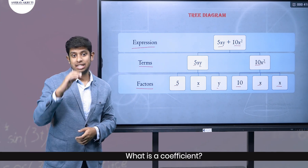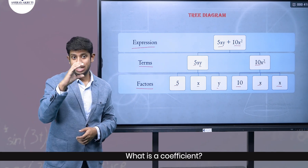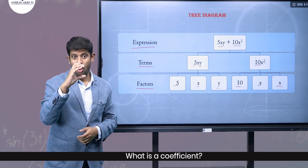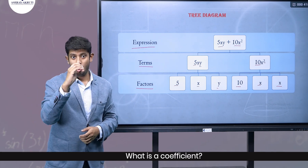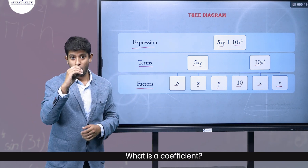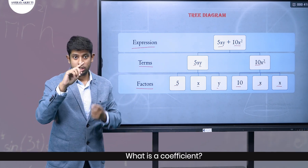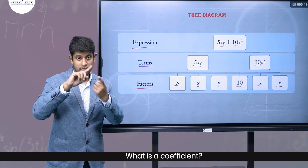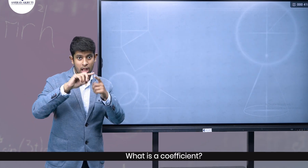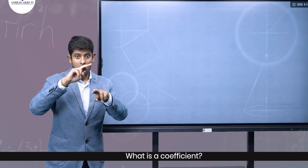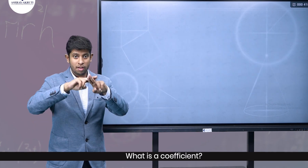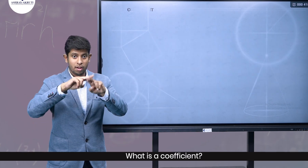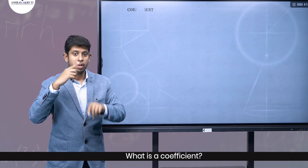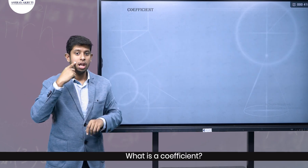What is a coefficient?